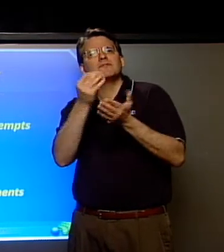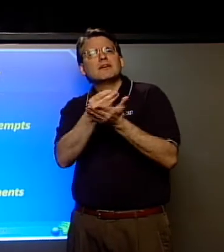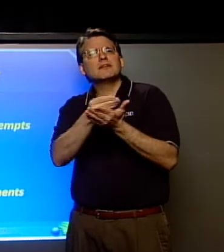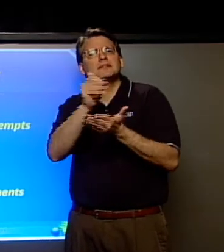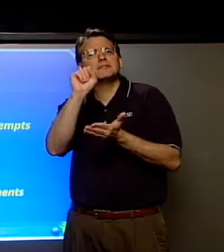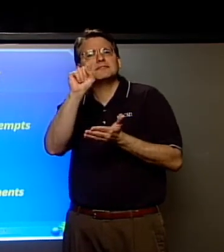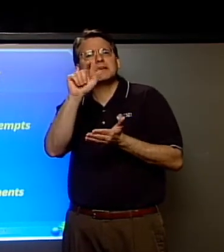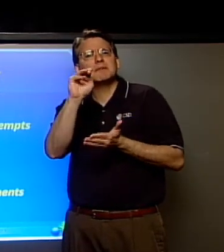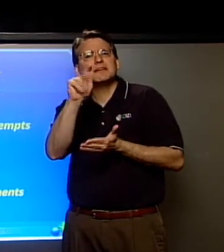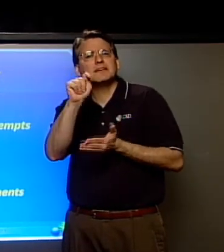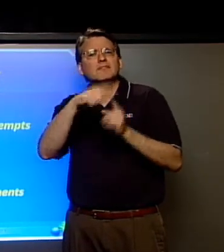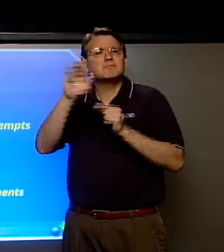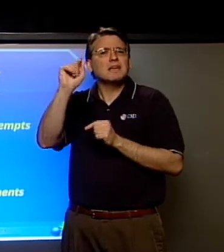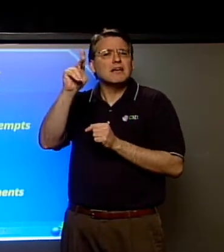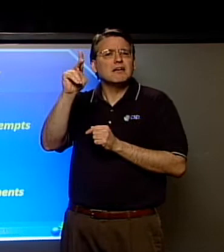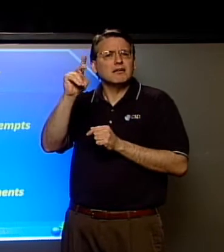credit report and financial statements.